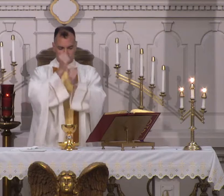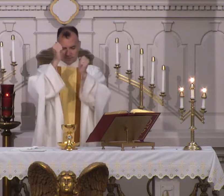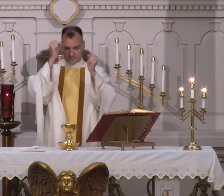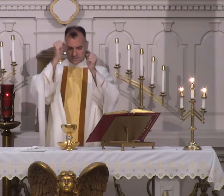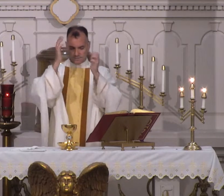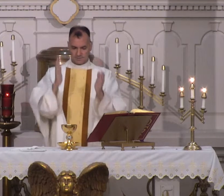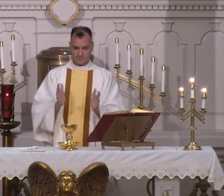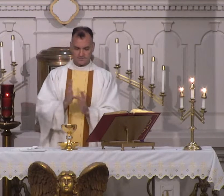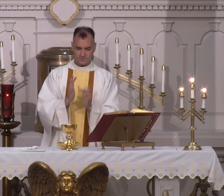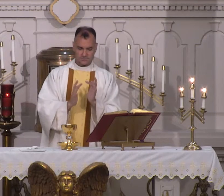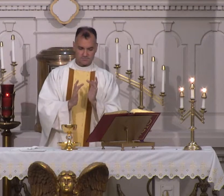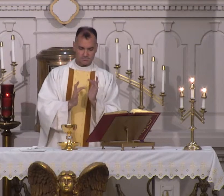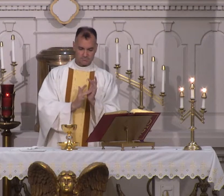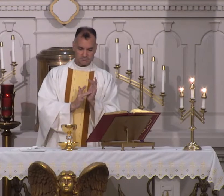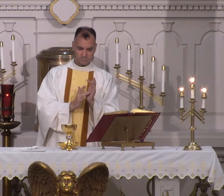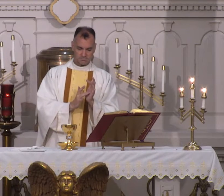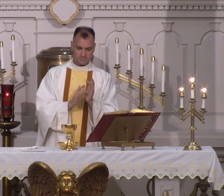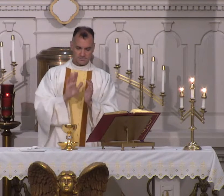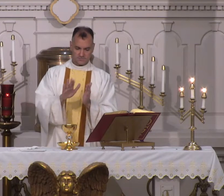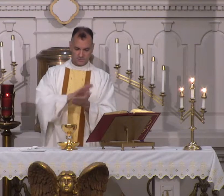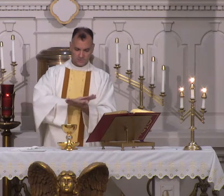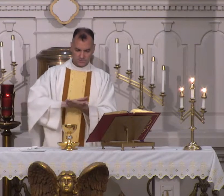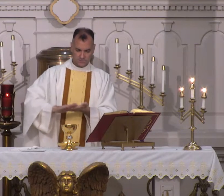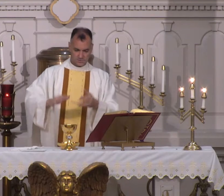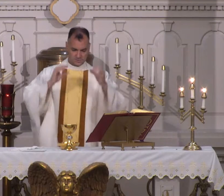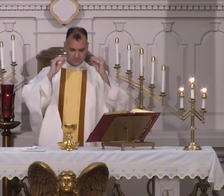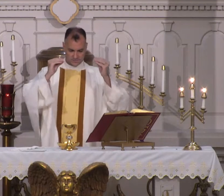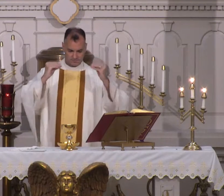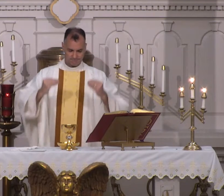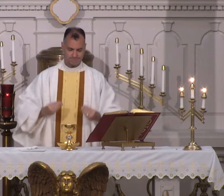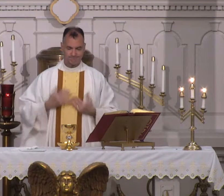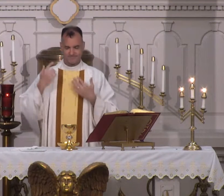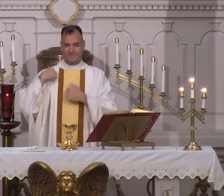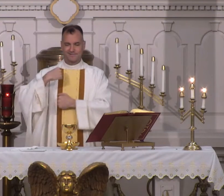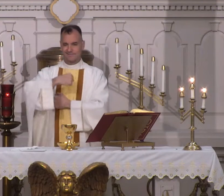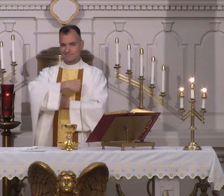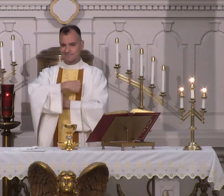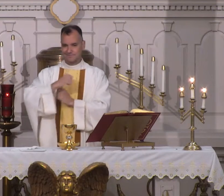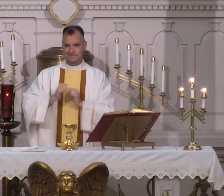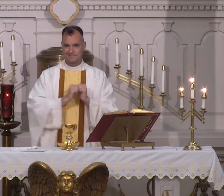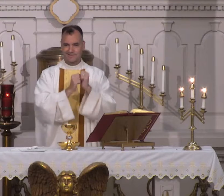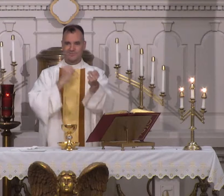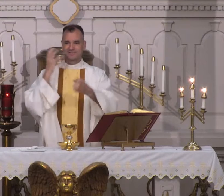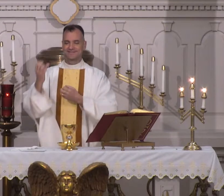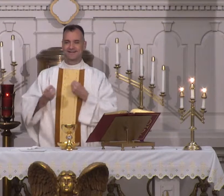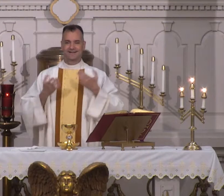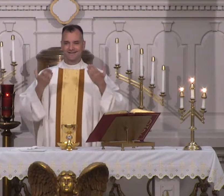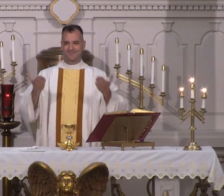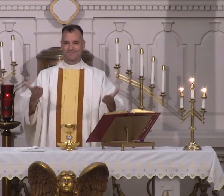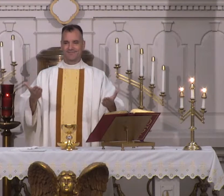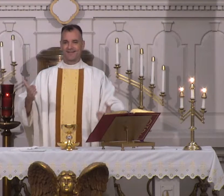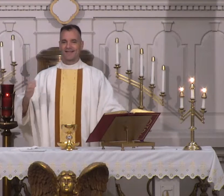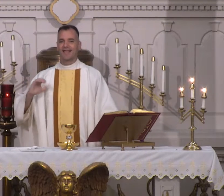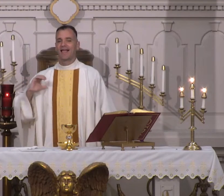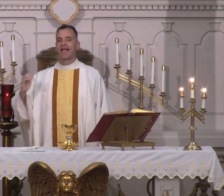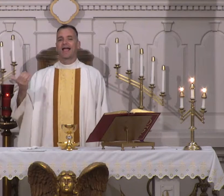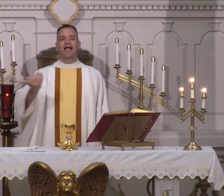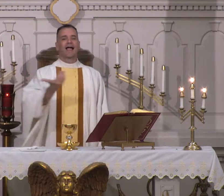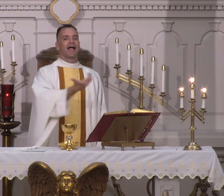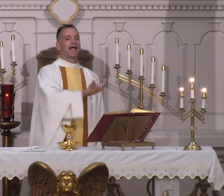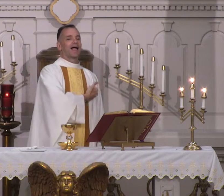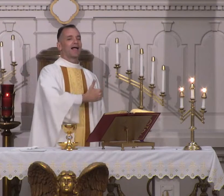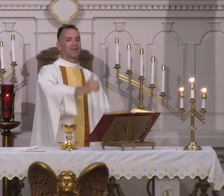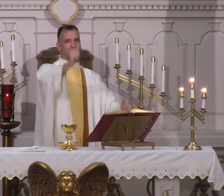At the Savior's command, informed by divine teaching, we dare to say, Our Father, who art in